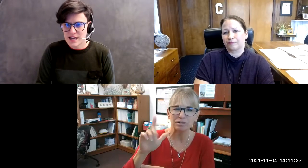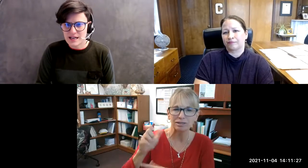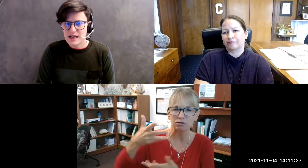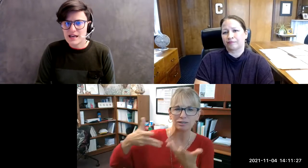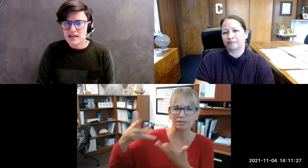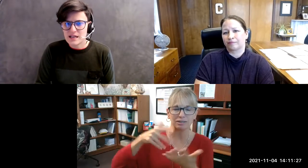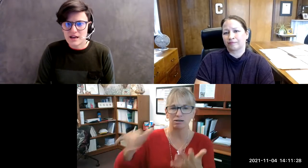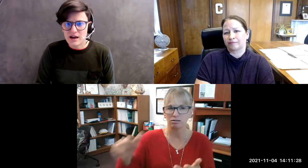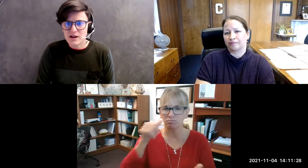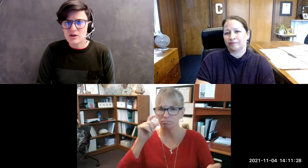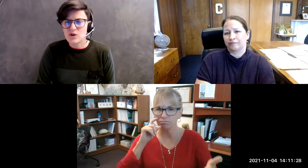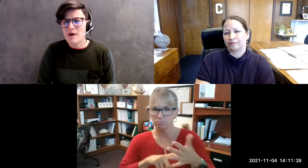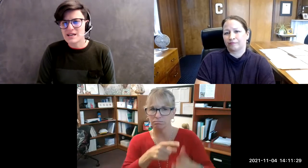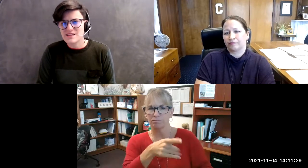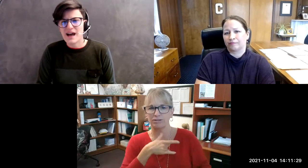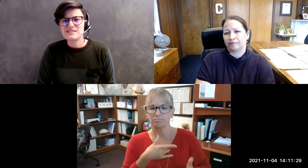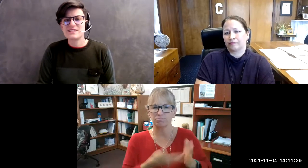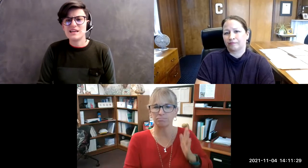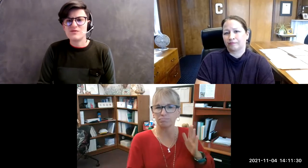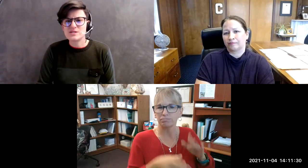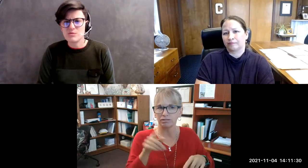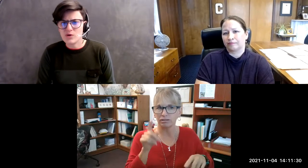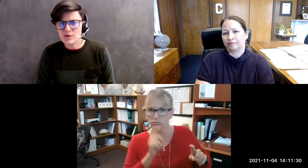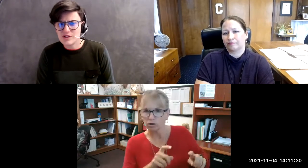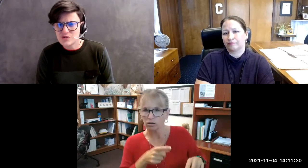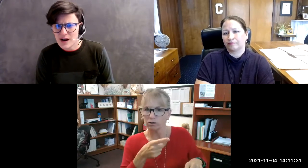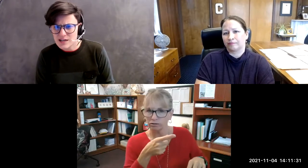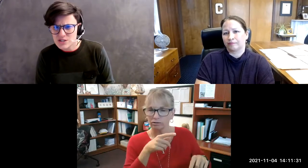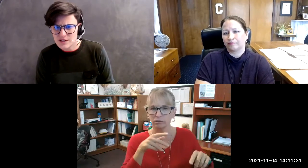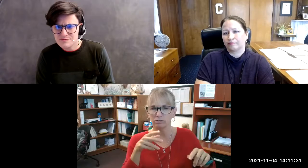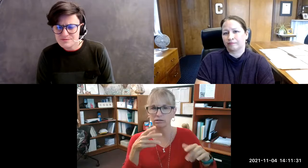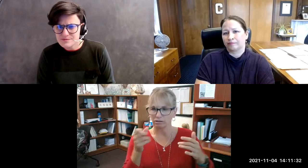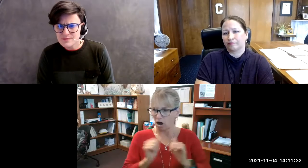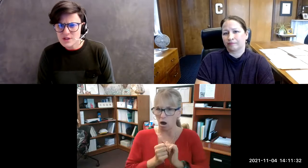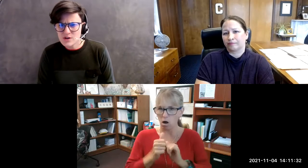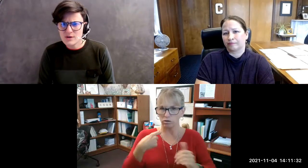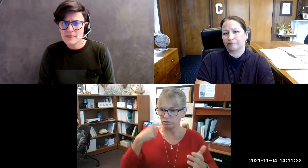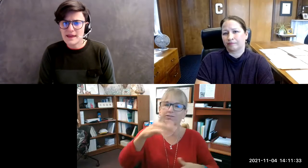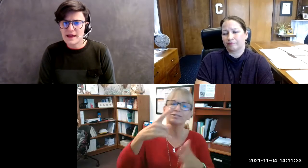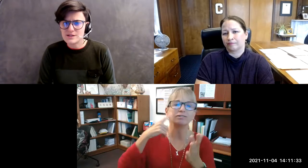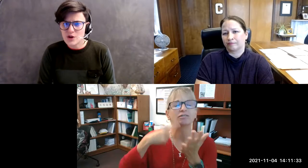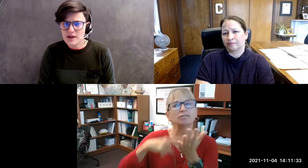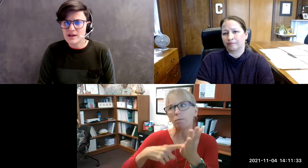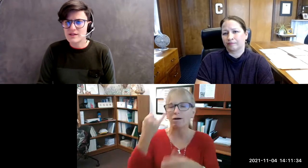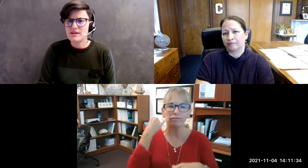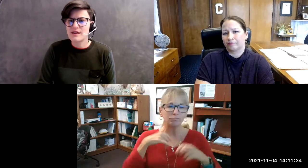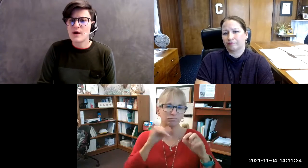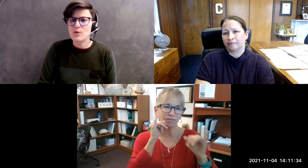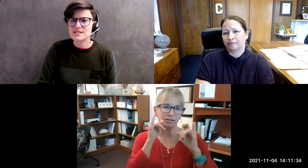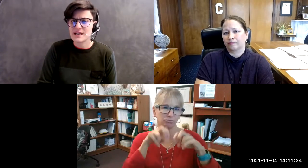again, it can go back to that invisible interaction and knowing what it's like